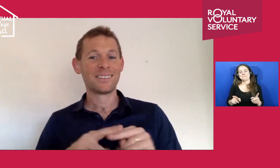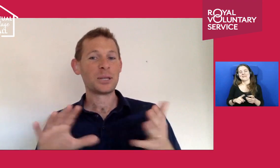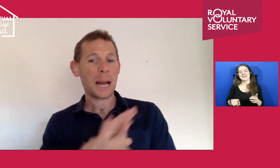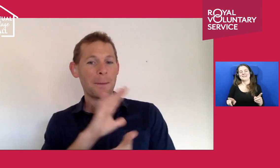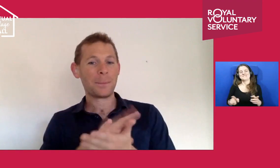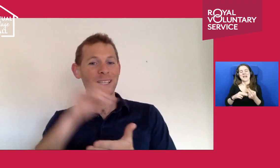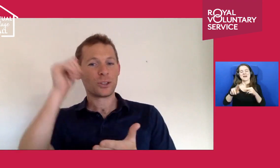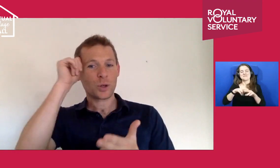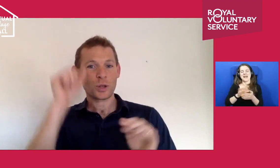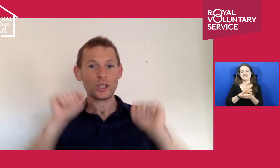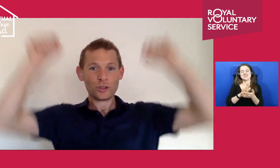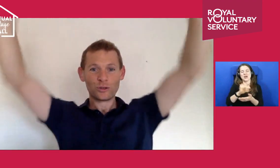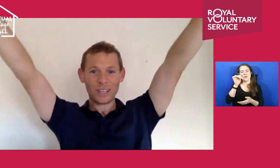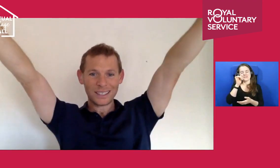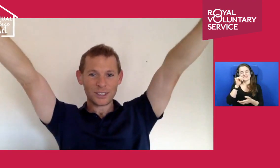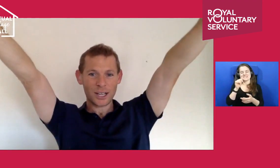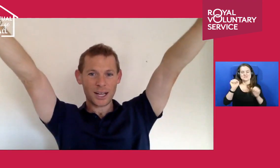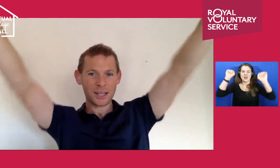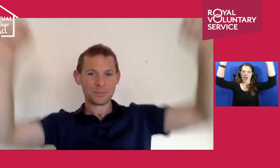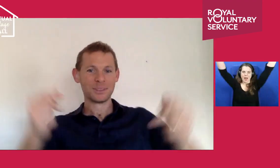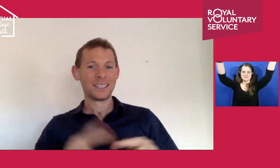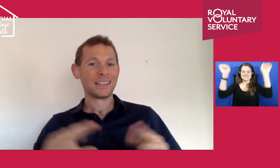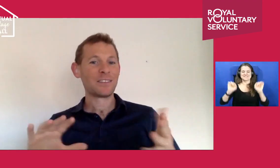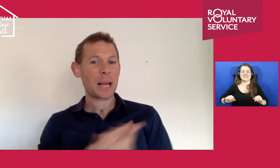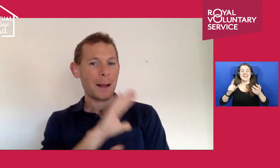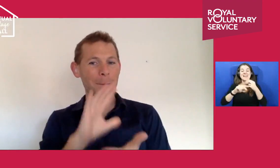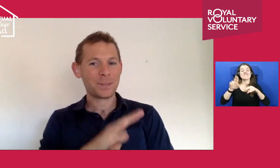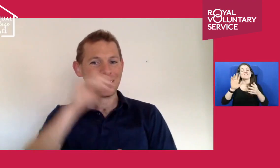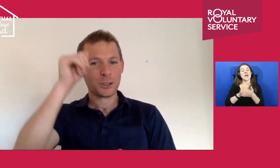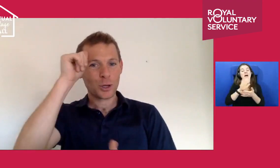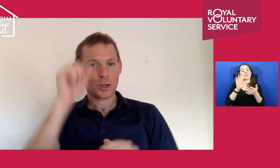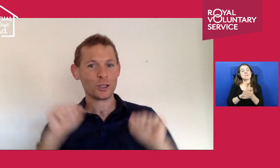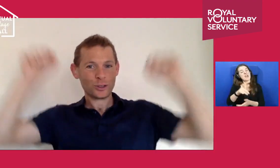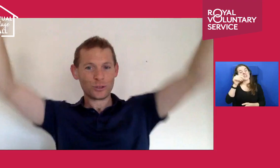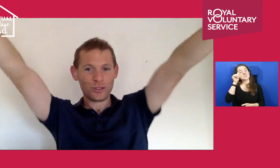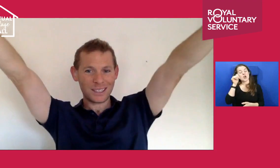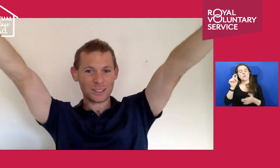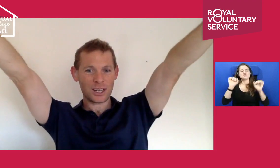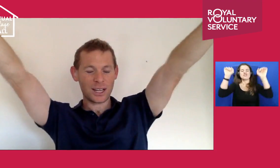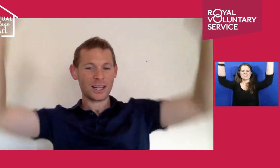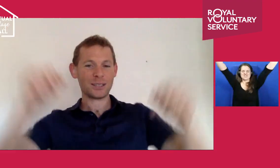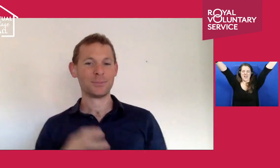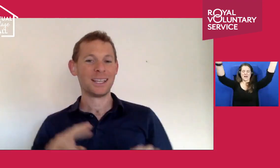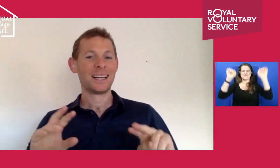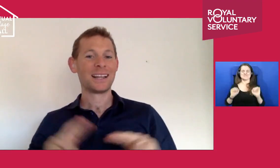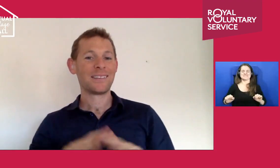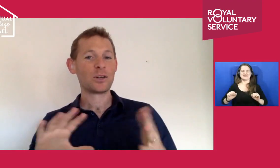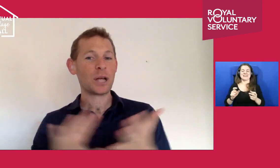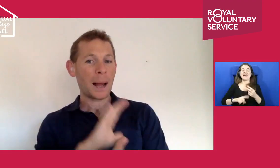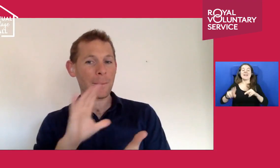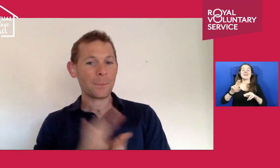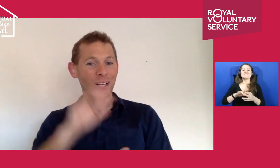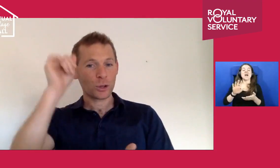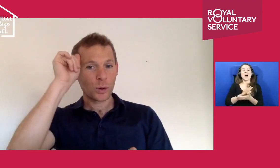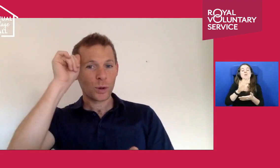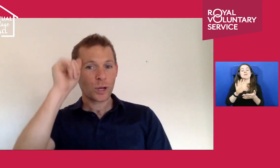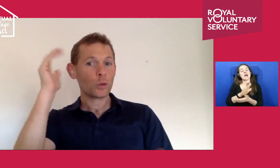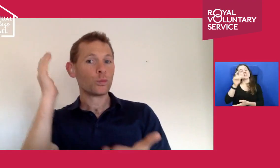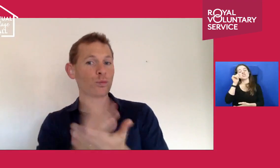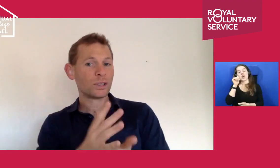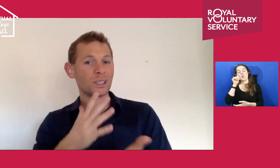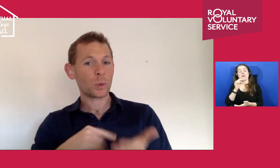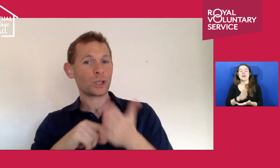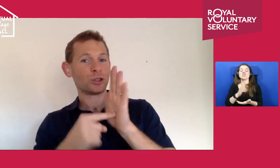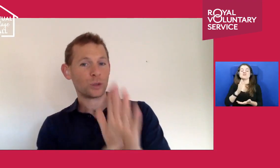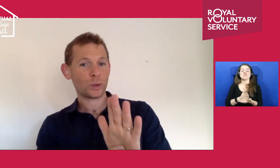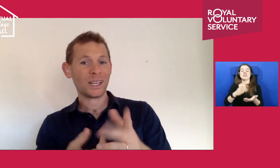If you're happy and you know it, stretch your arms. If you're happy and you know it, stretch your arms. If you're happy and you know